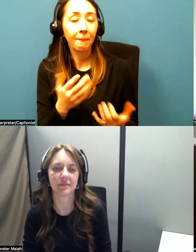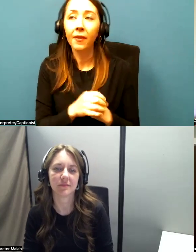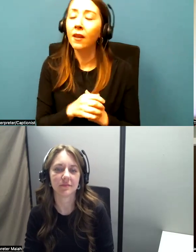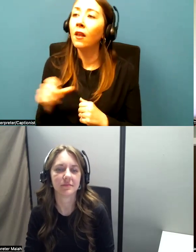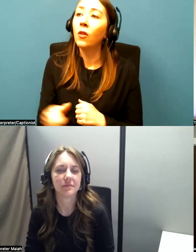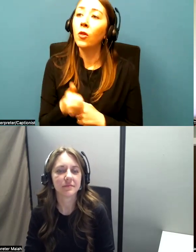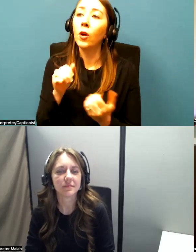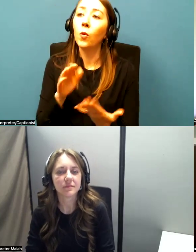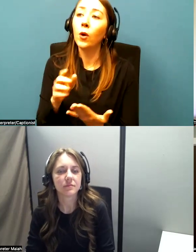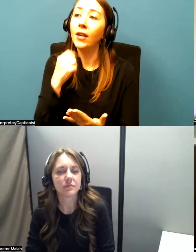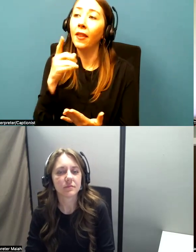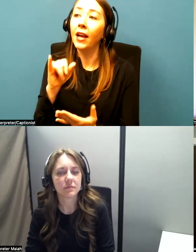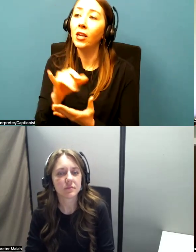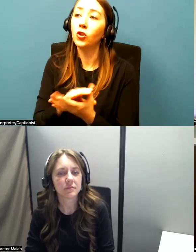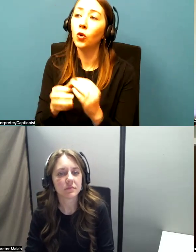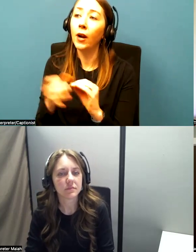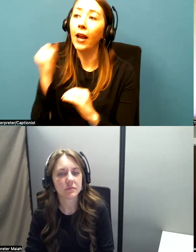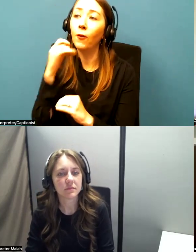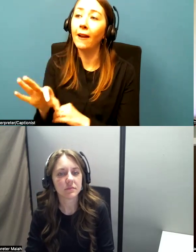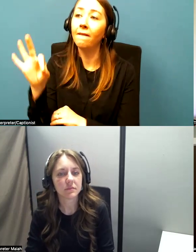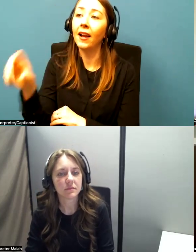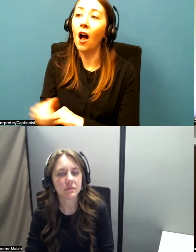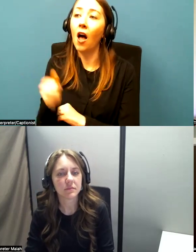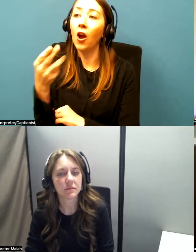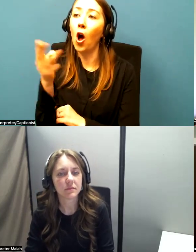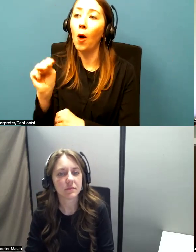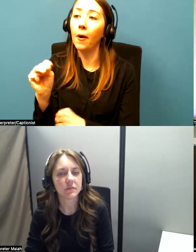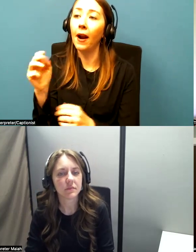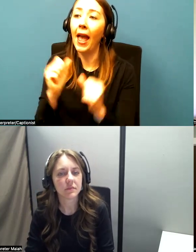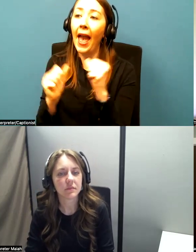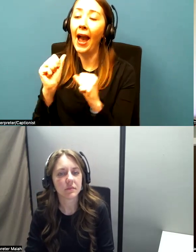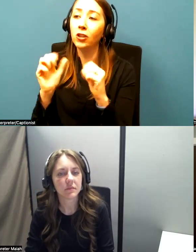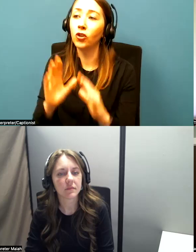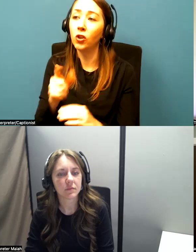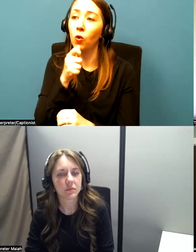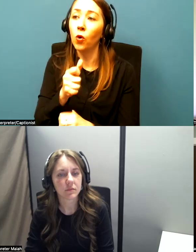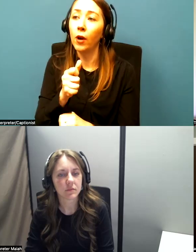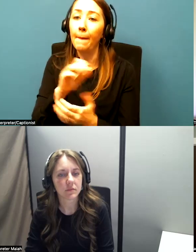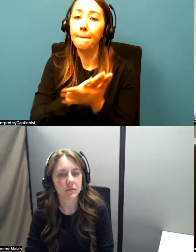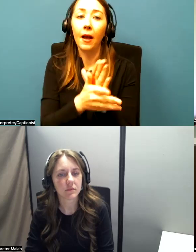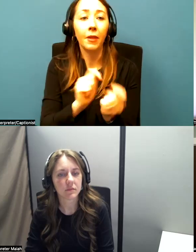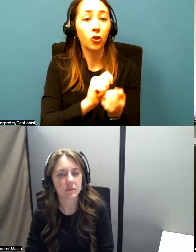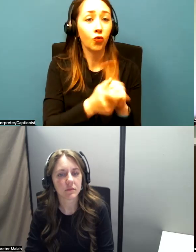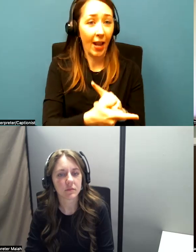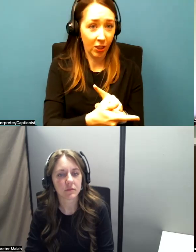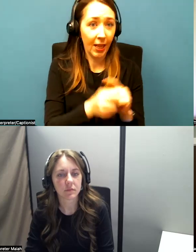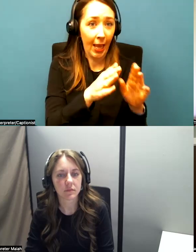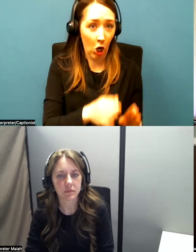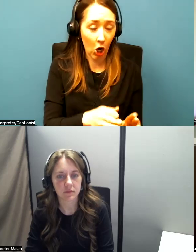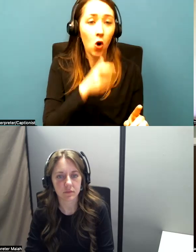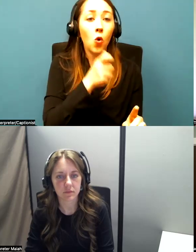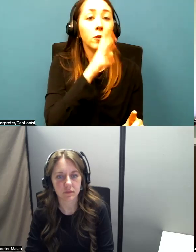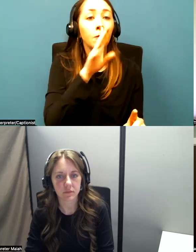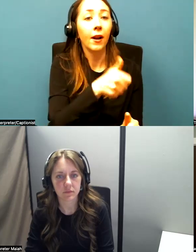way we could tell that story is if we could find another Hallmark actress to play the translator who spoke a